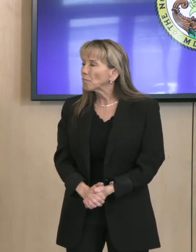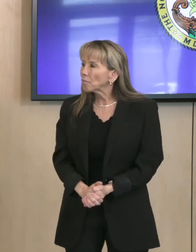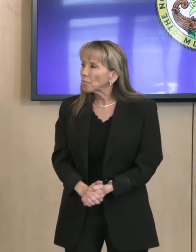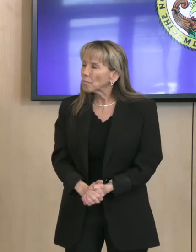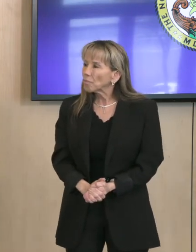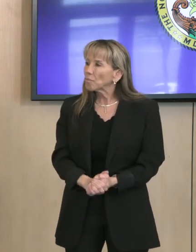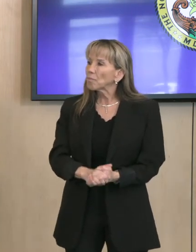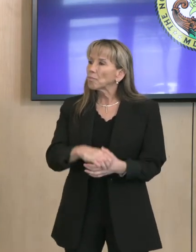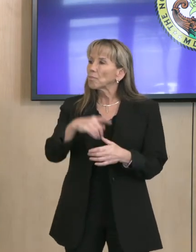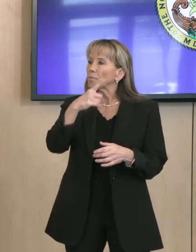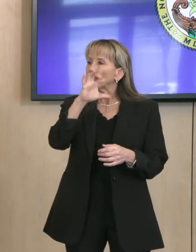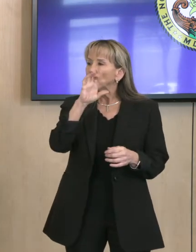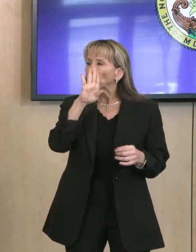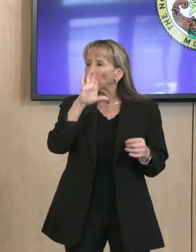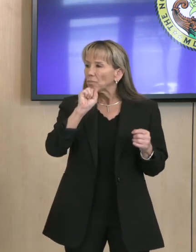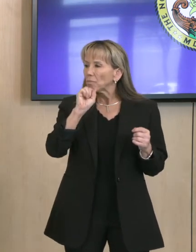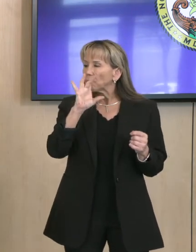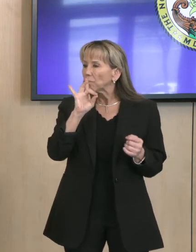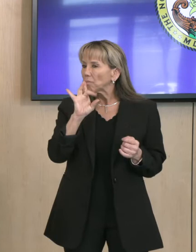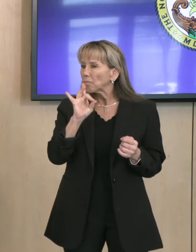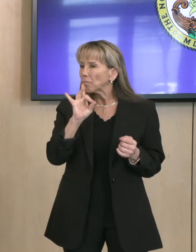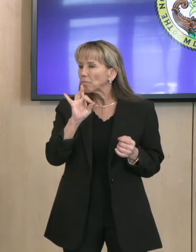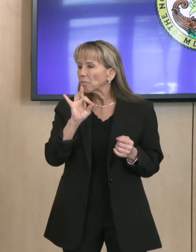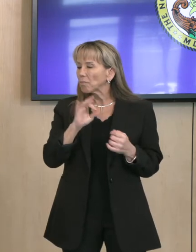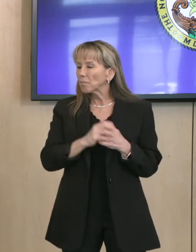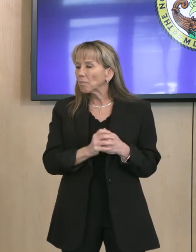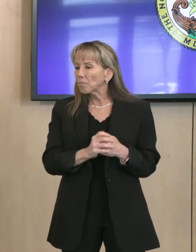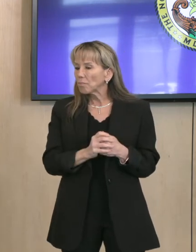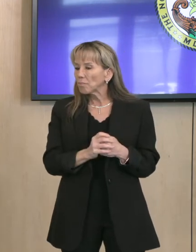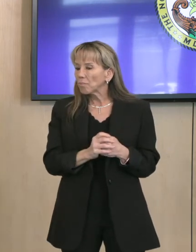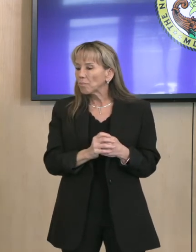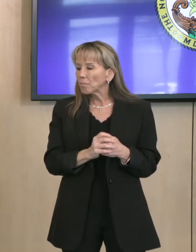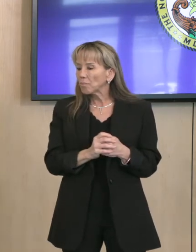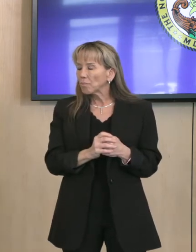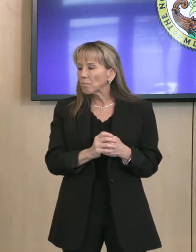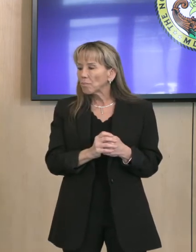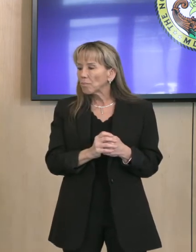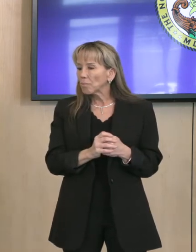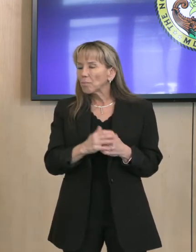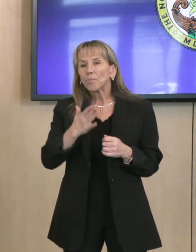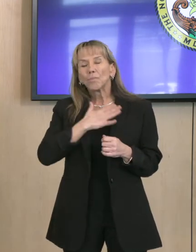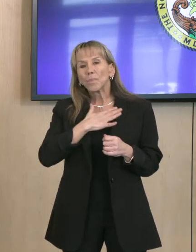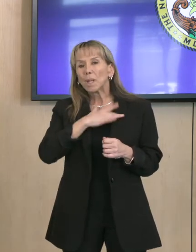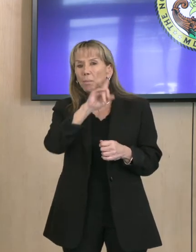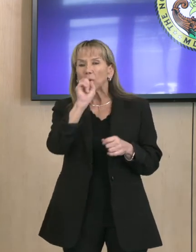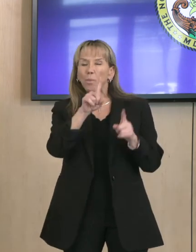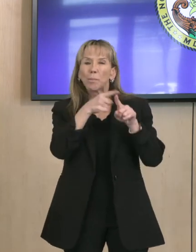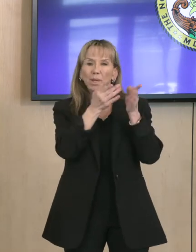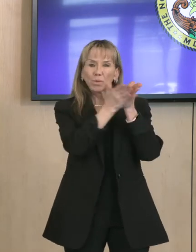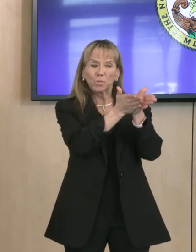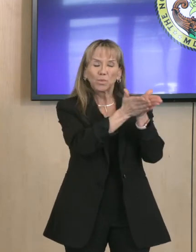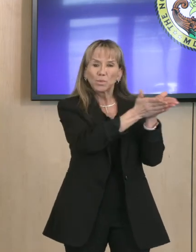We got a couple of CBS 8 people. So my question has to do with the cruise ship.